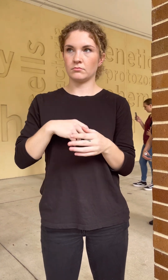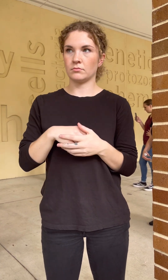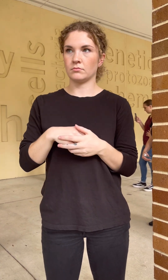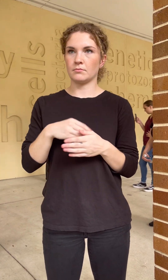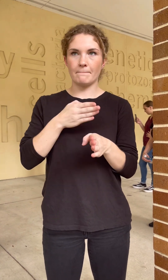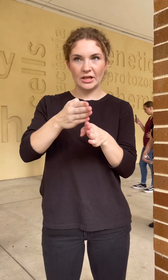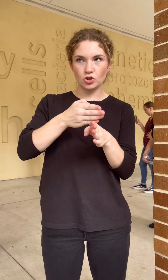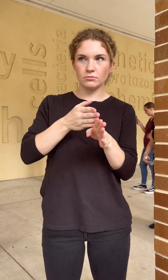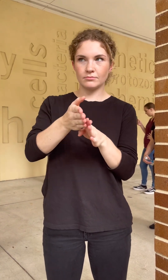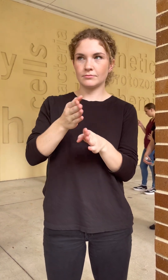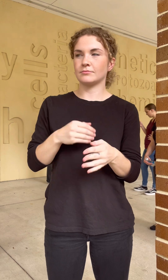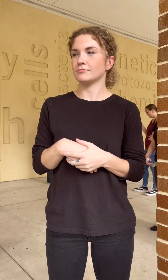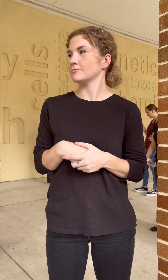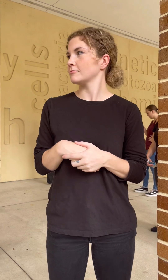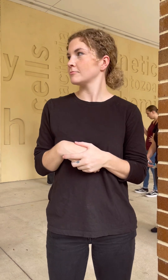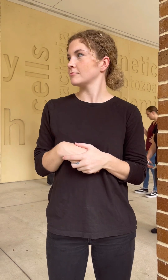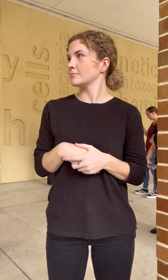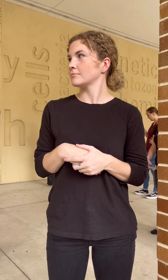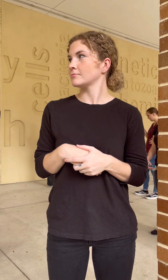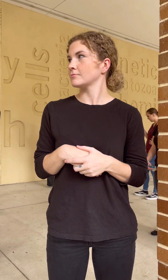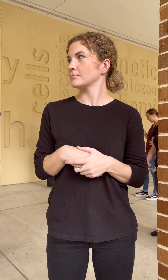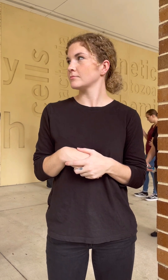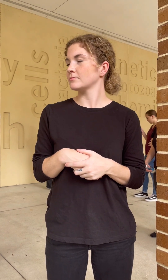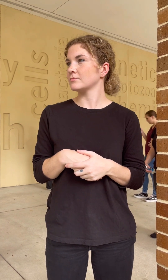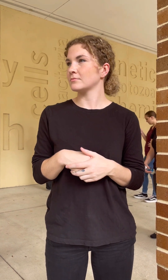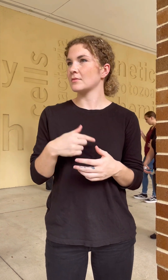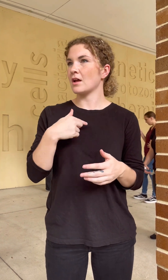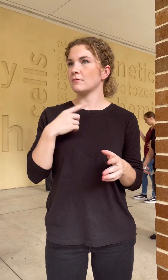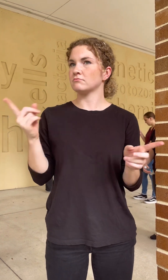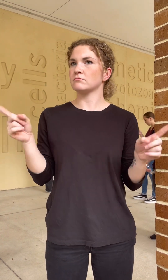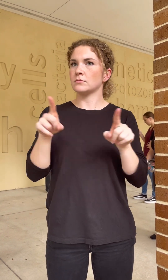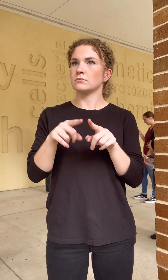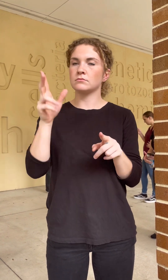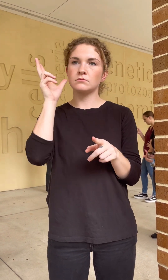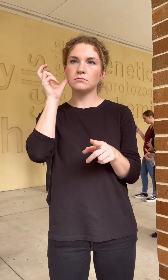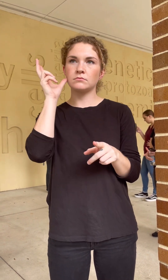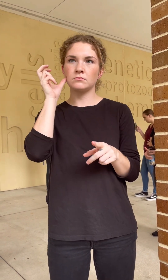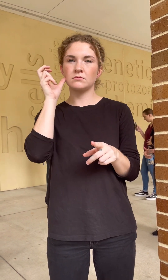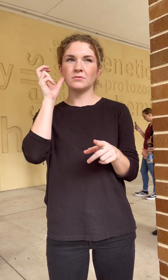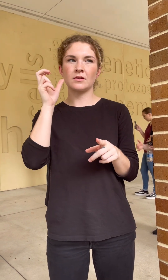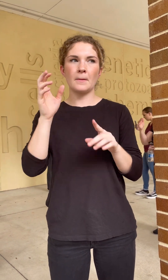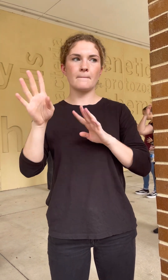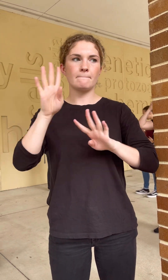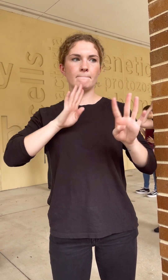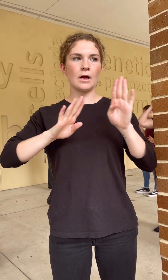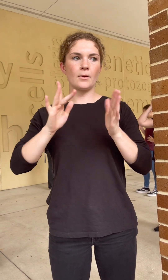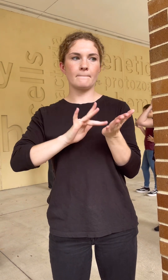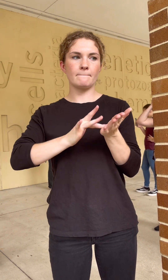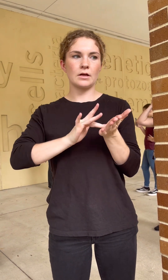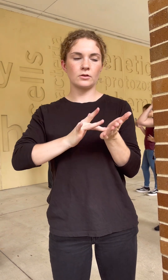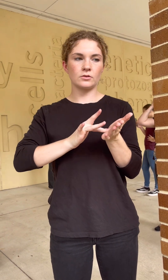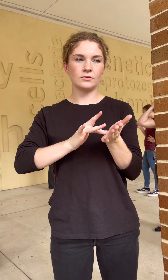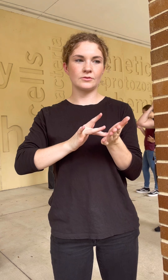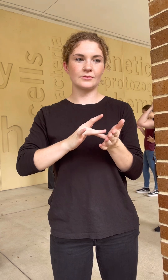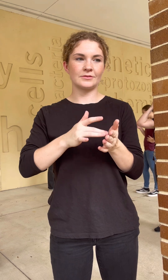be a photographer for Nat Geo Wild. I've also heard of biomedical sciences and philosophy because they wanted to be a